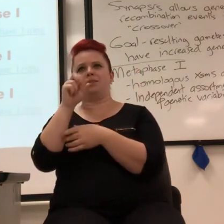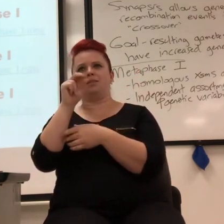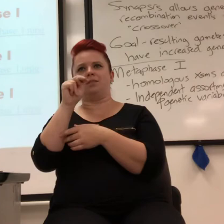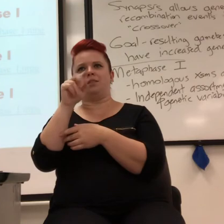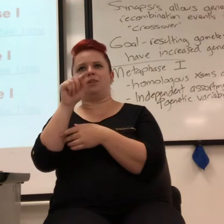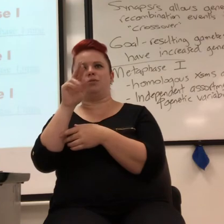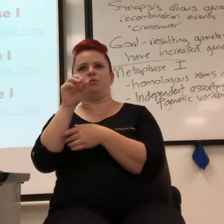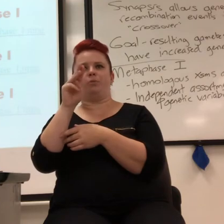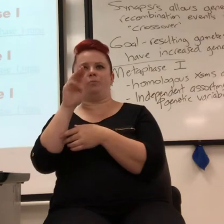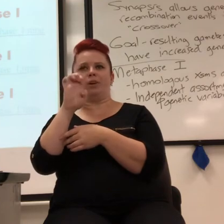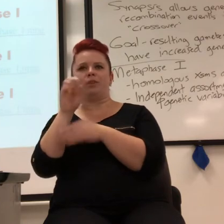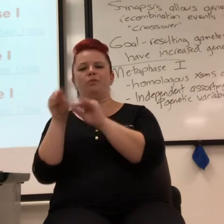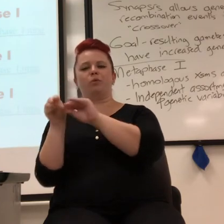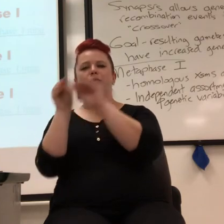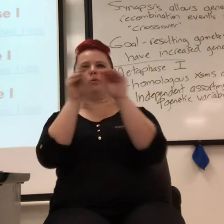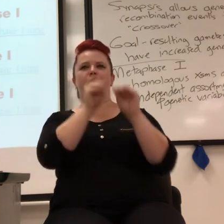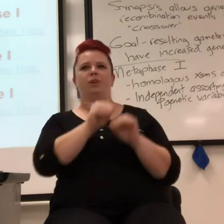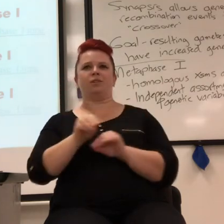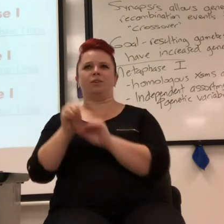that's a microtubule.